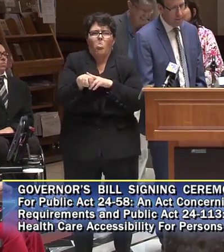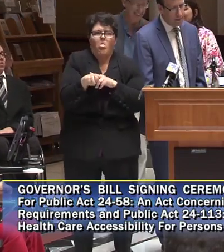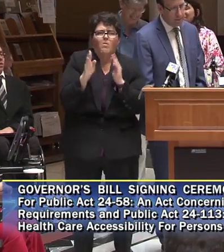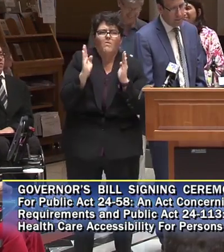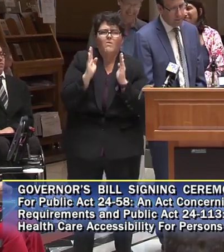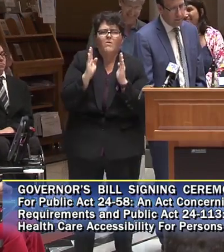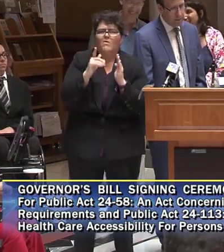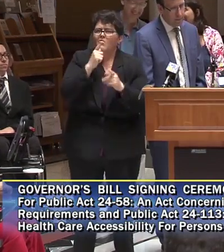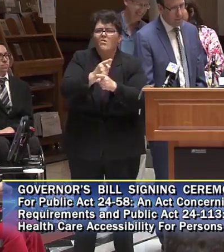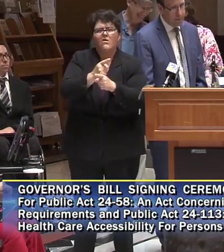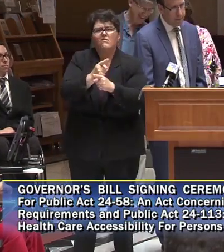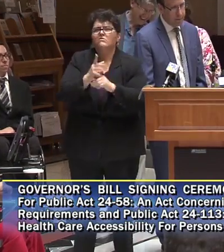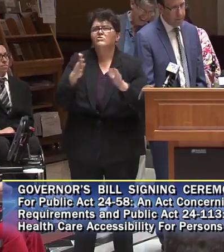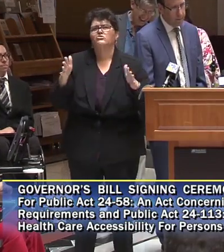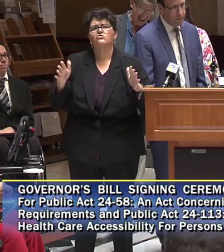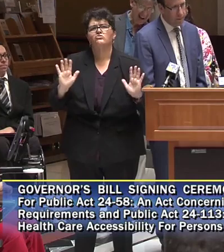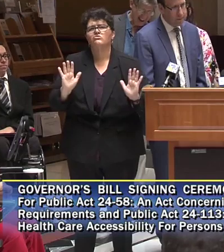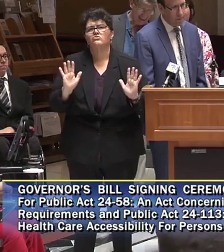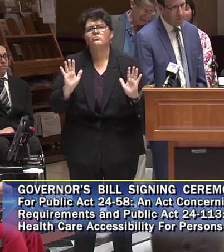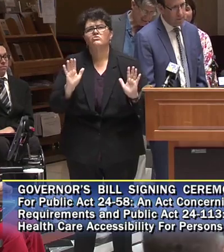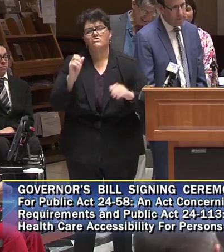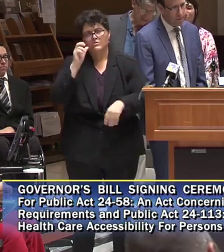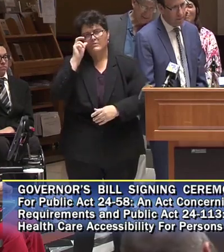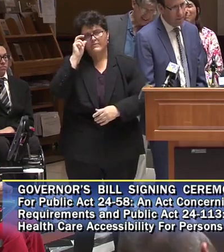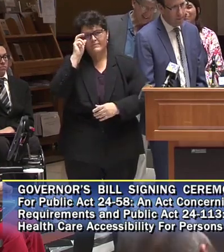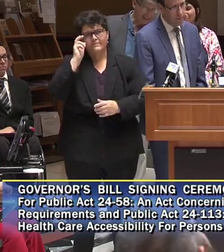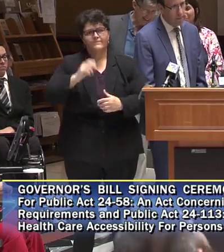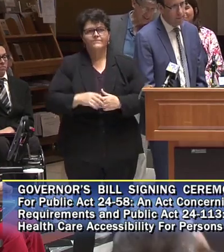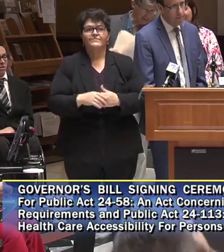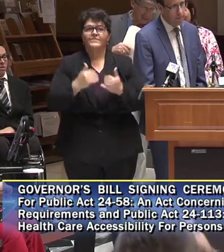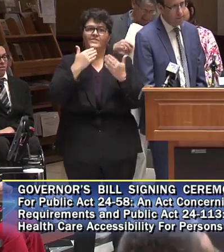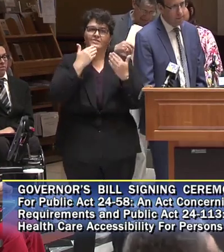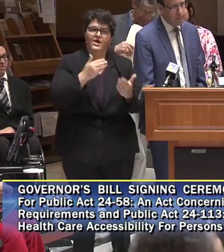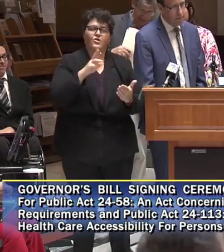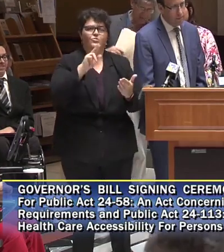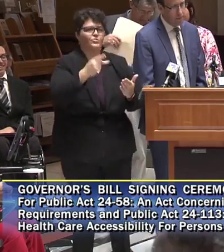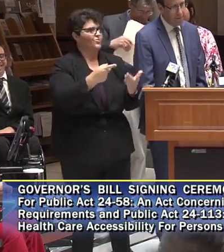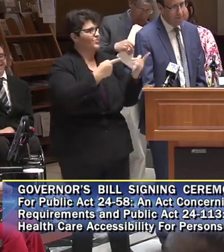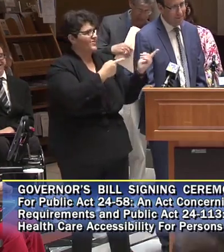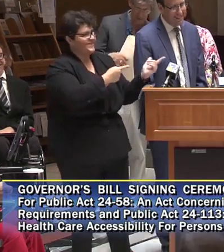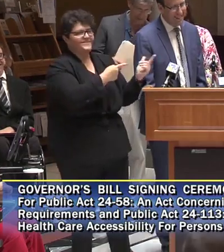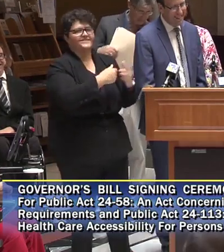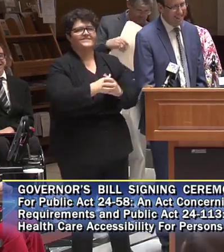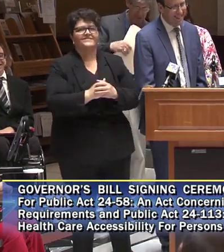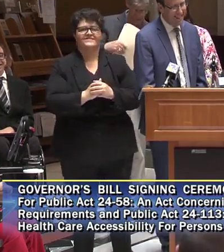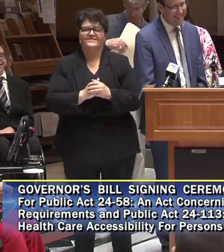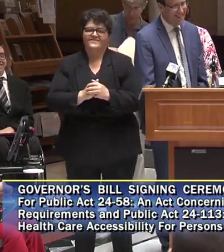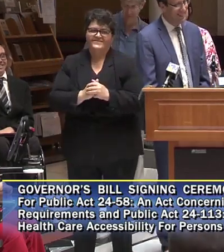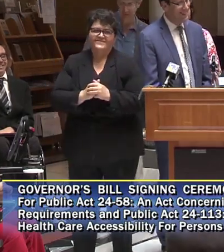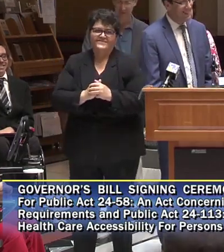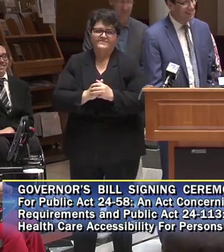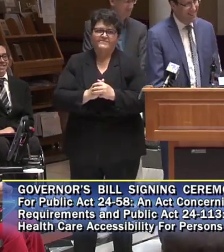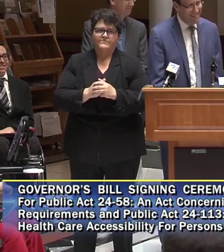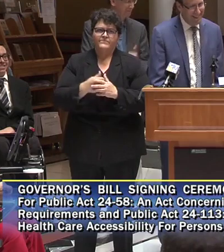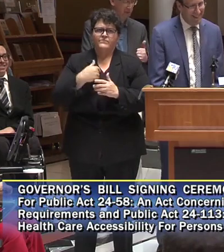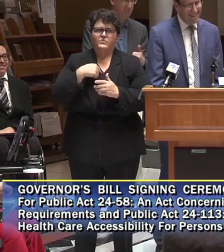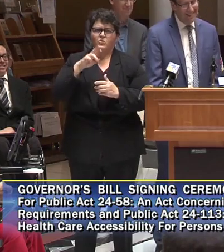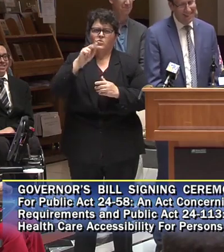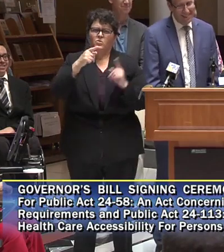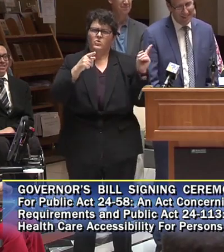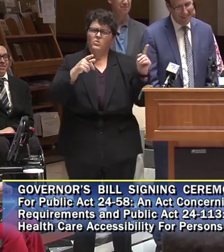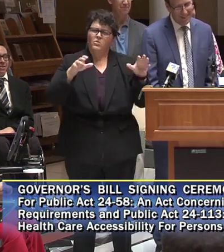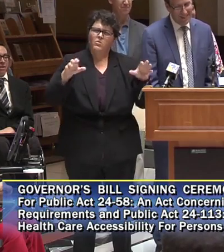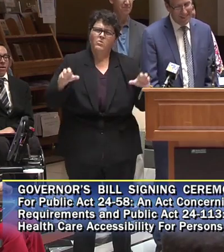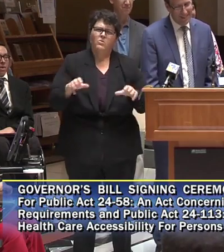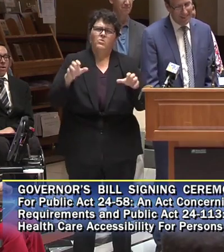challenge. I want to thank Ruth Groby, thank you Gary, who worked tirelessly on this issue for the